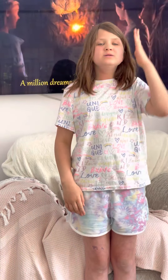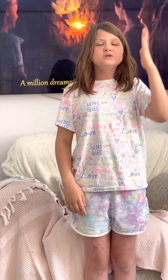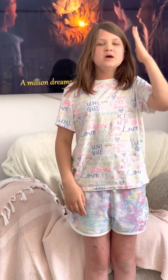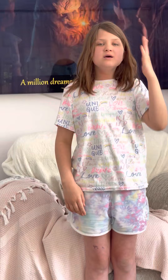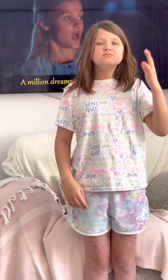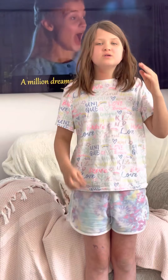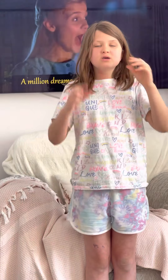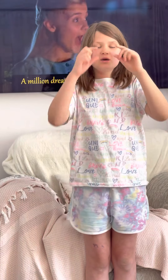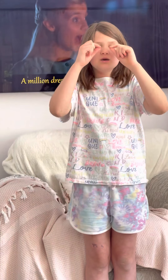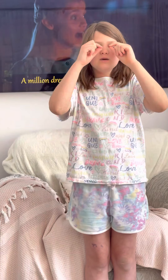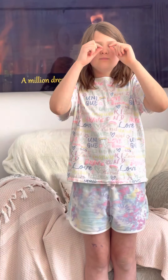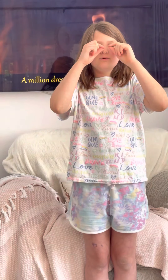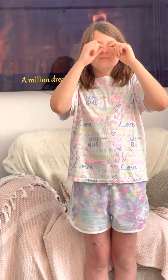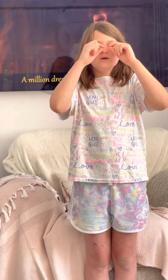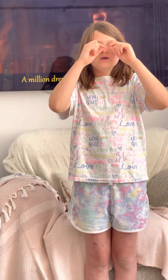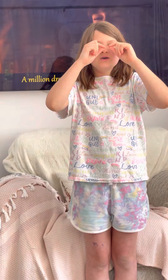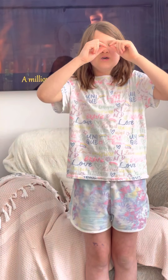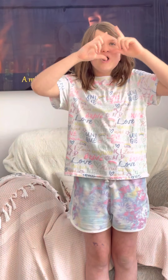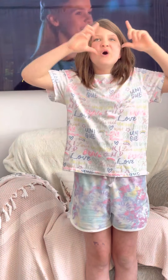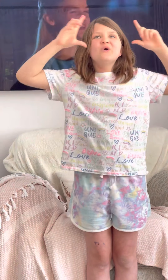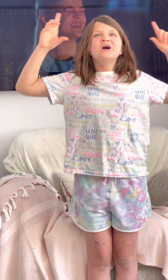dreams are keeping me awake.